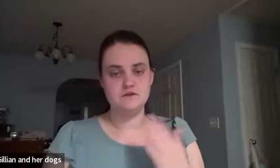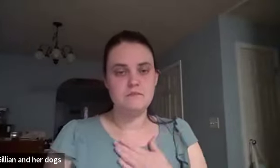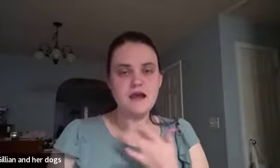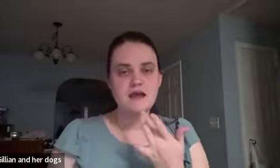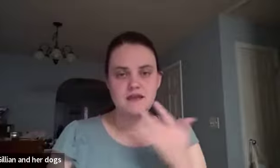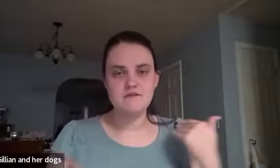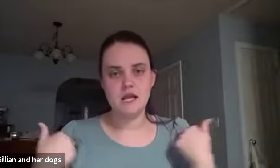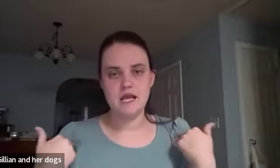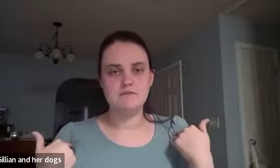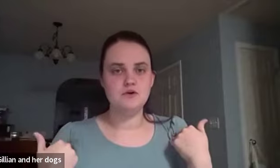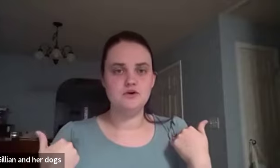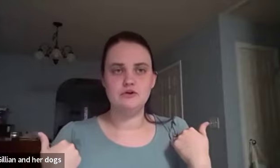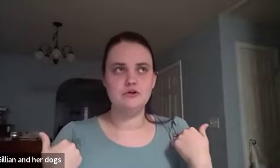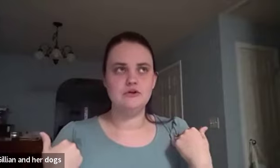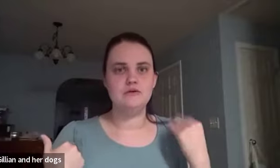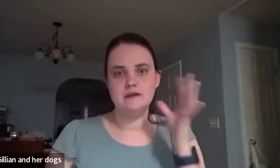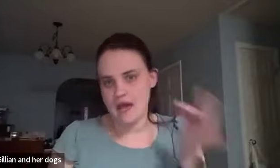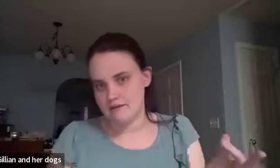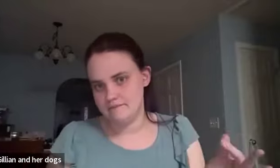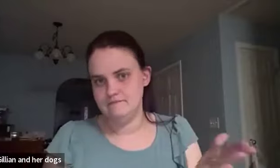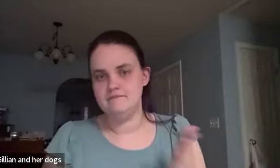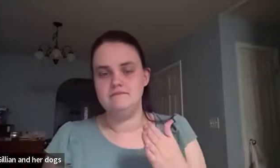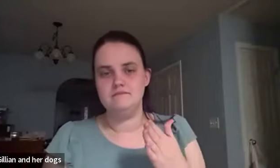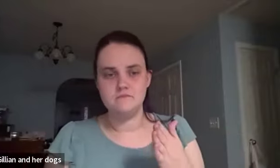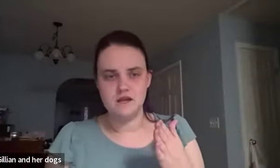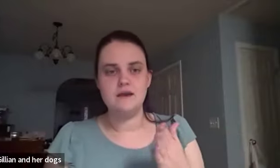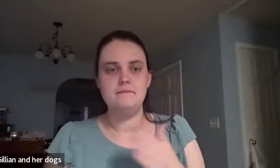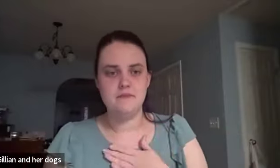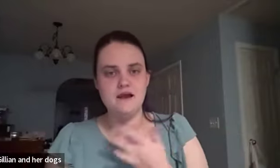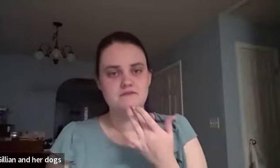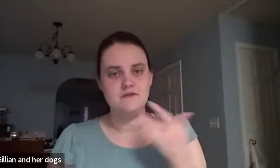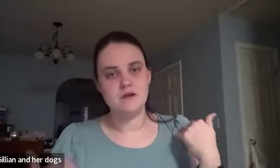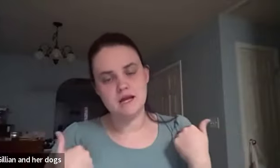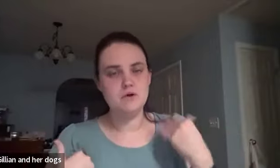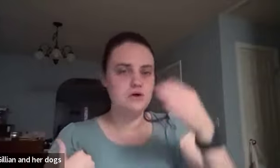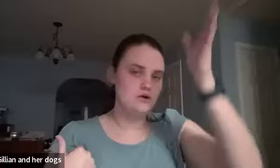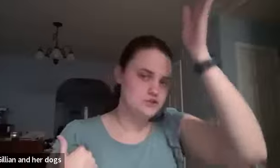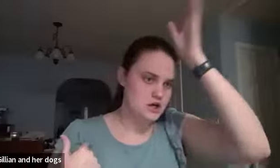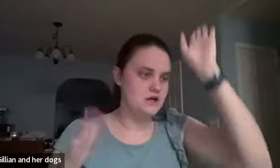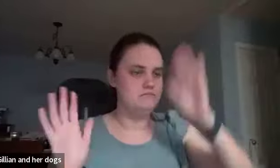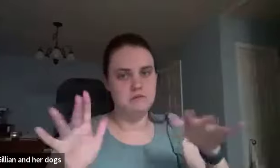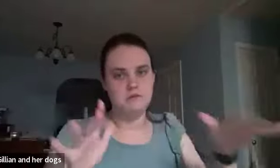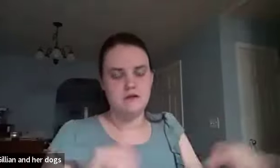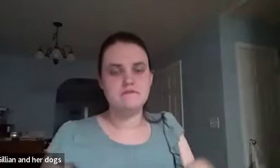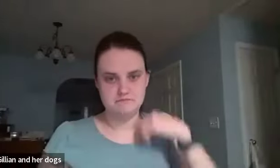So my favorite animal, cat. Okay, my favorite animal, shark, blah, blah, blah, that.